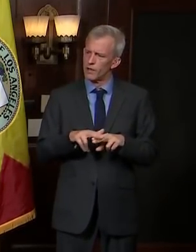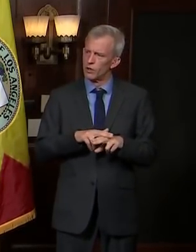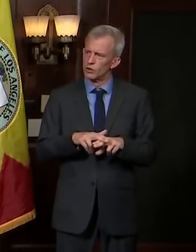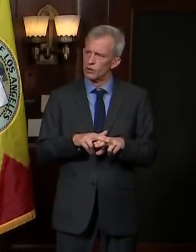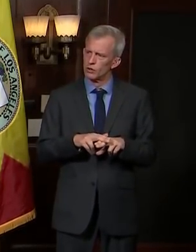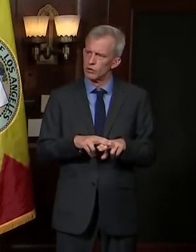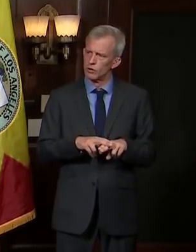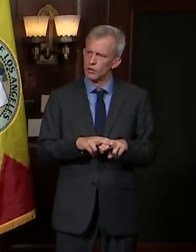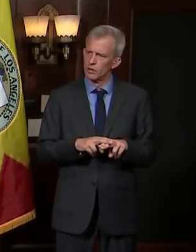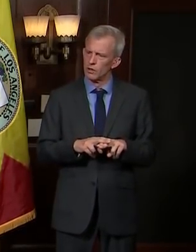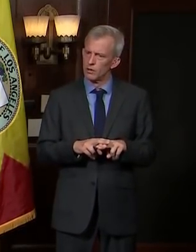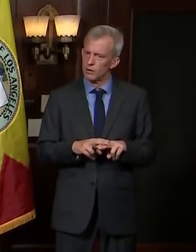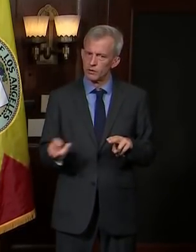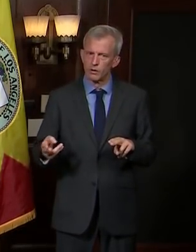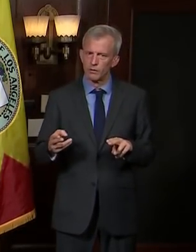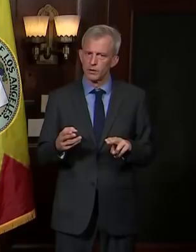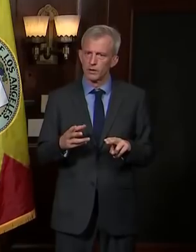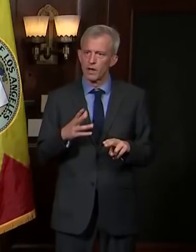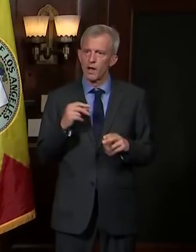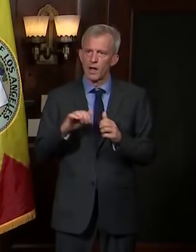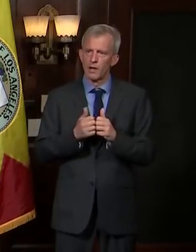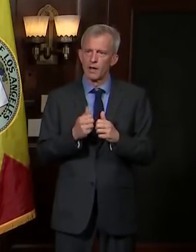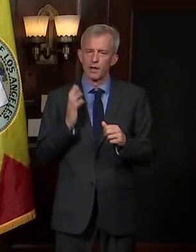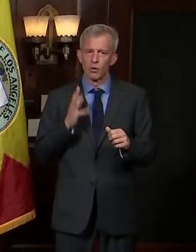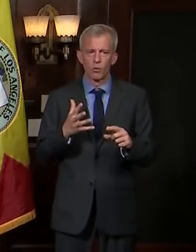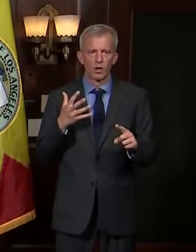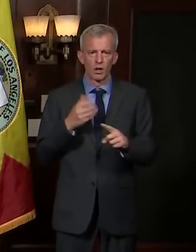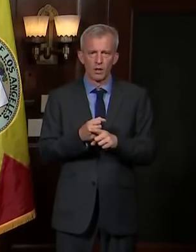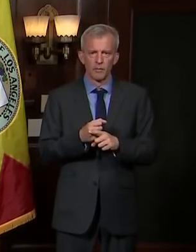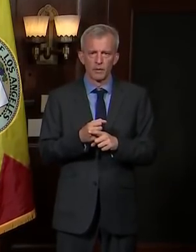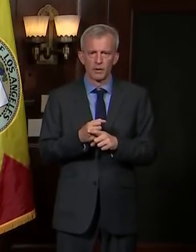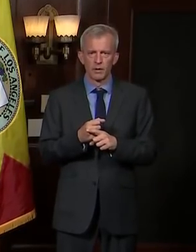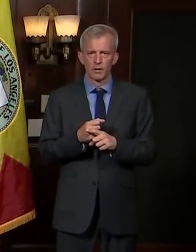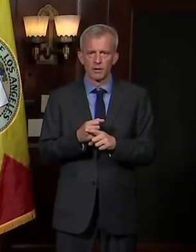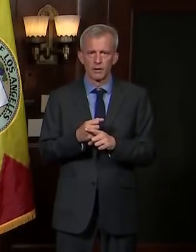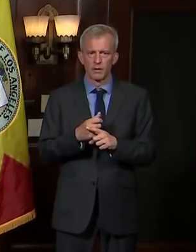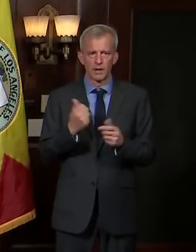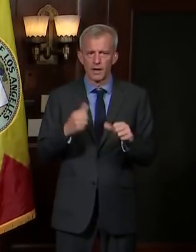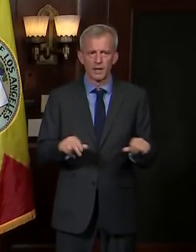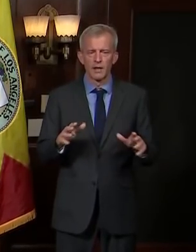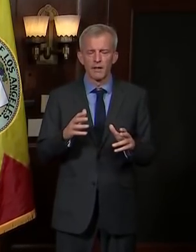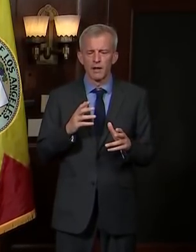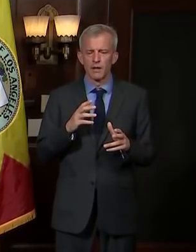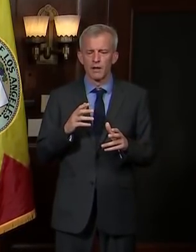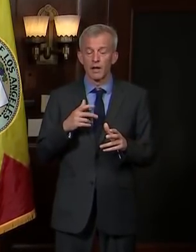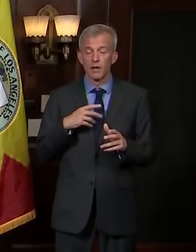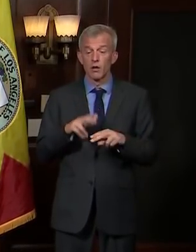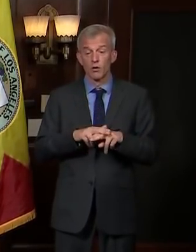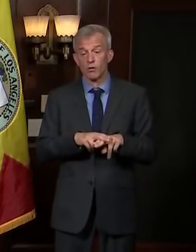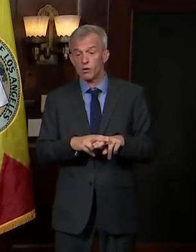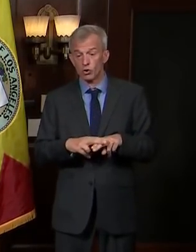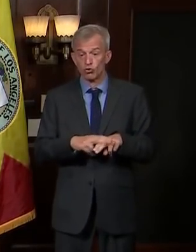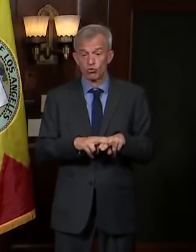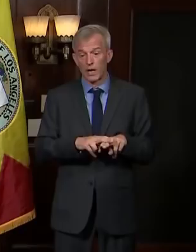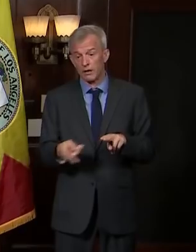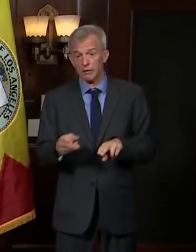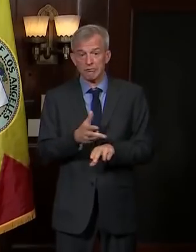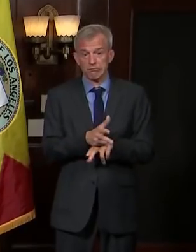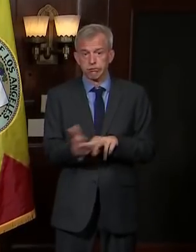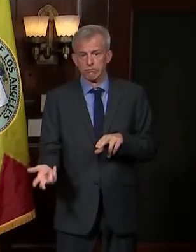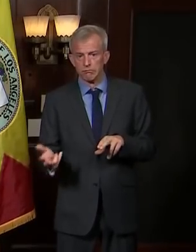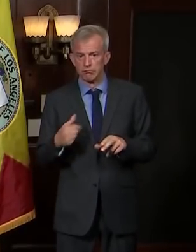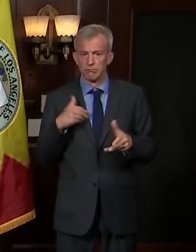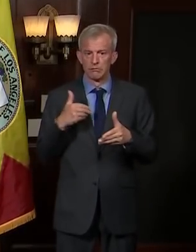the USNS Mercy, and if it's going to impact anything regarding that ship, including a timetable? Also, you just